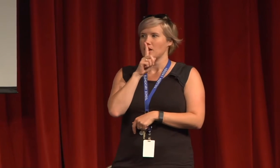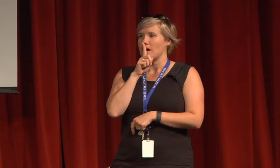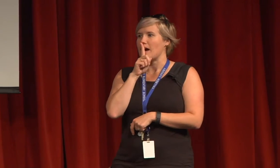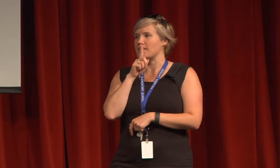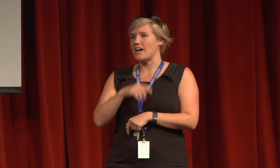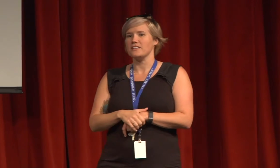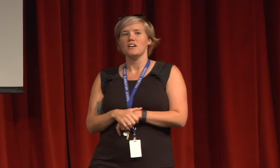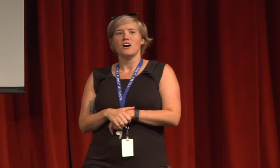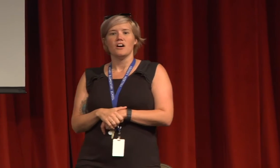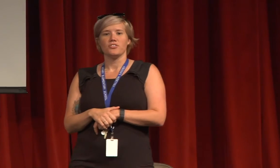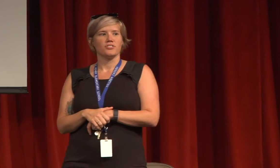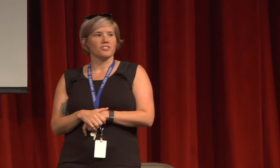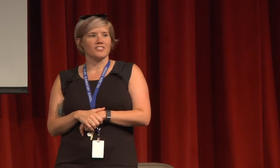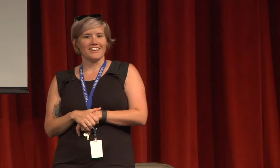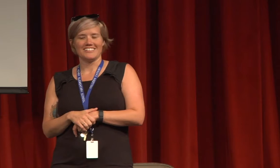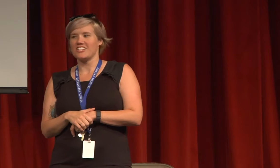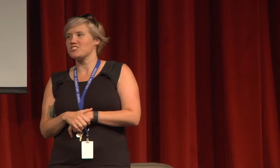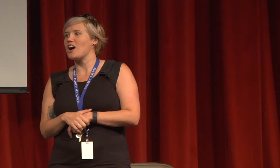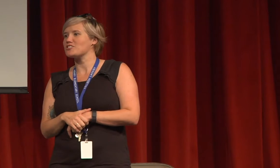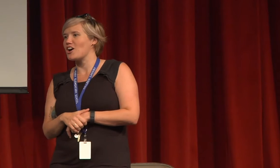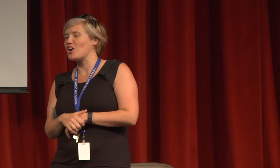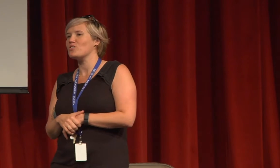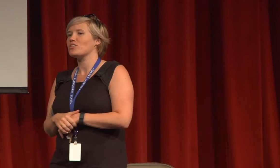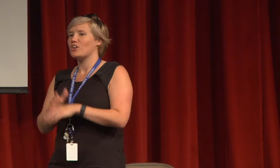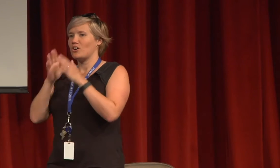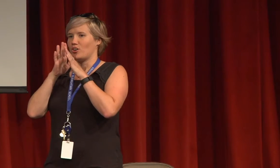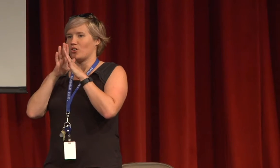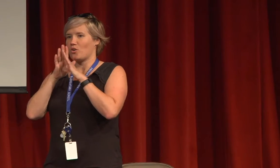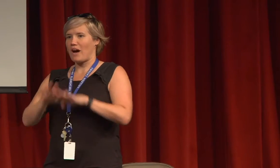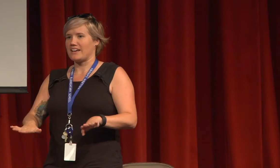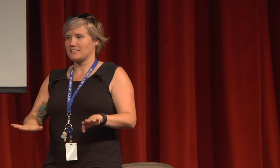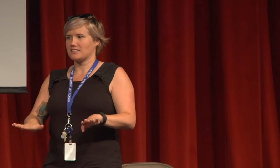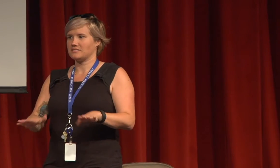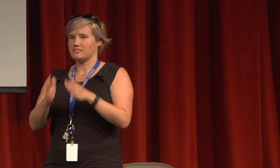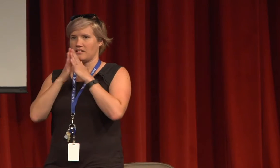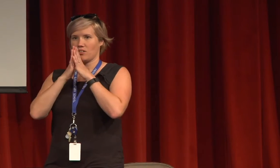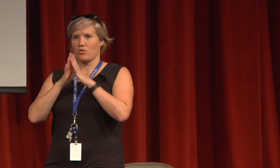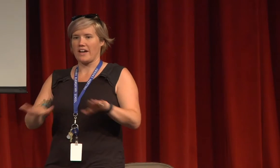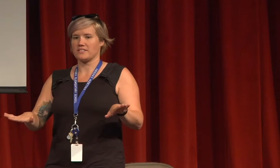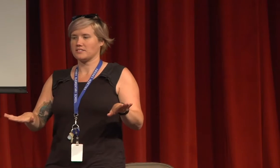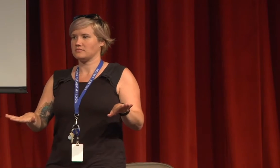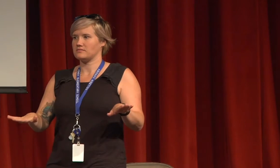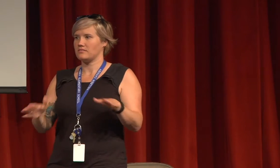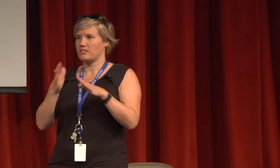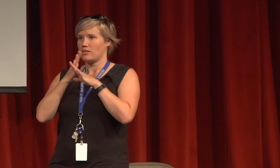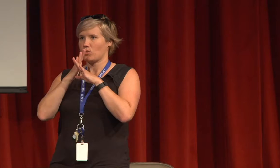You got it now? I'm kidding. There's also quiet. Quiet.